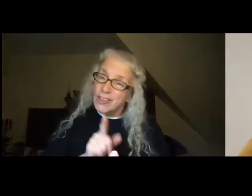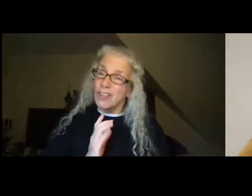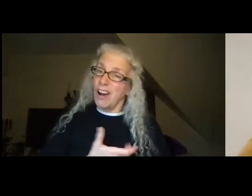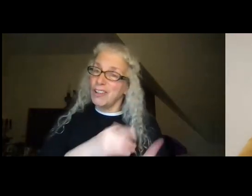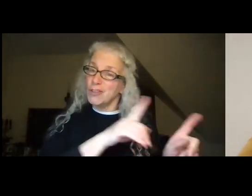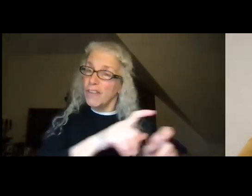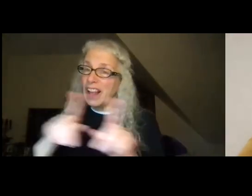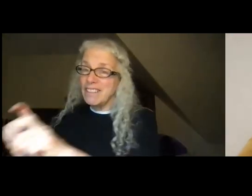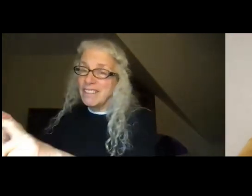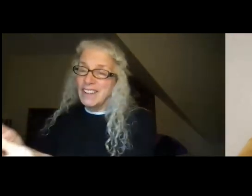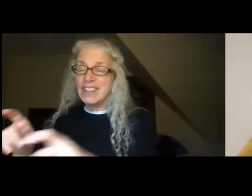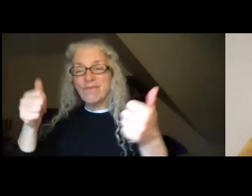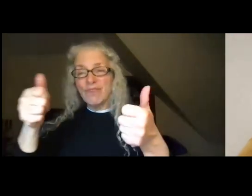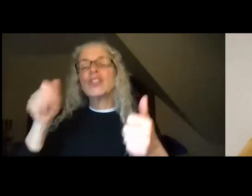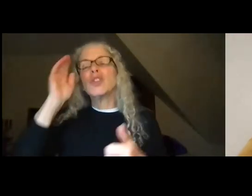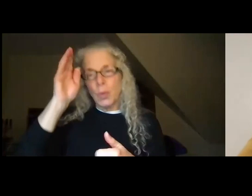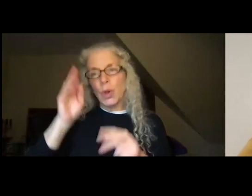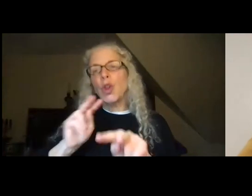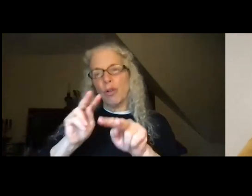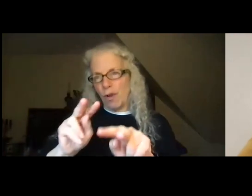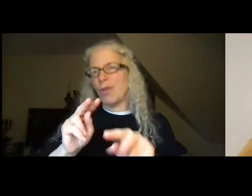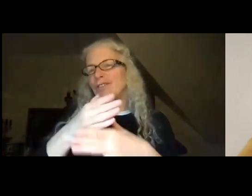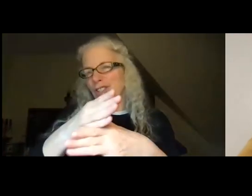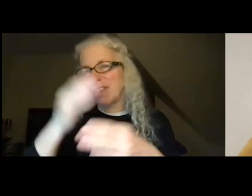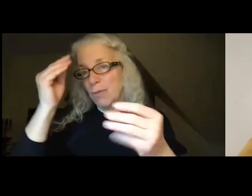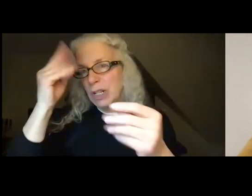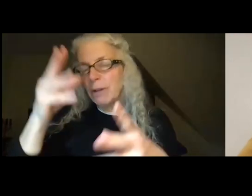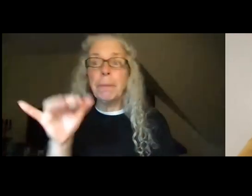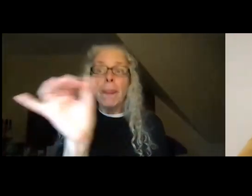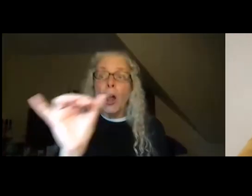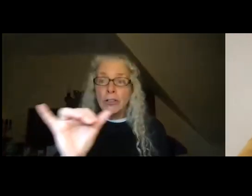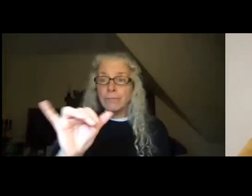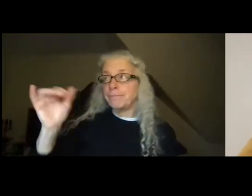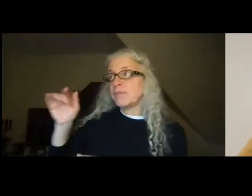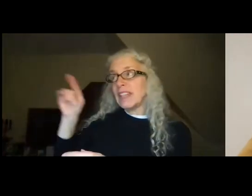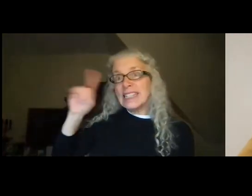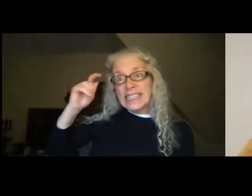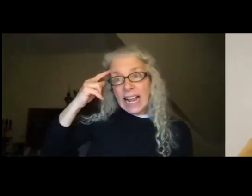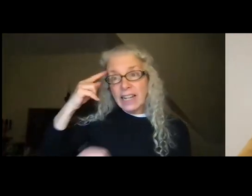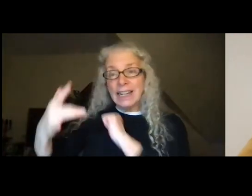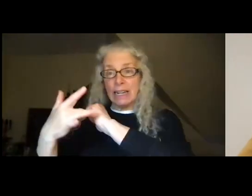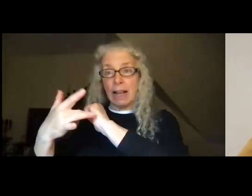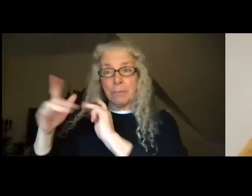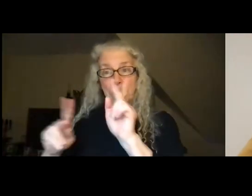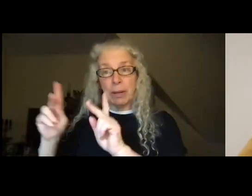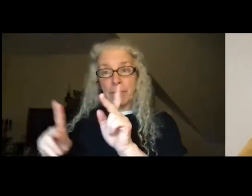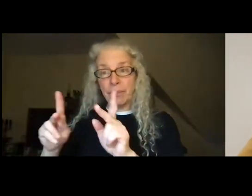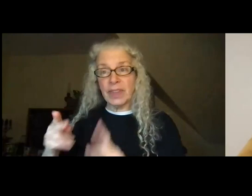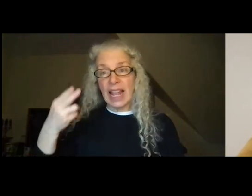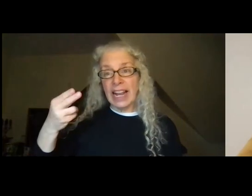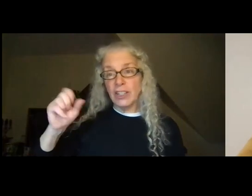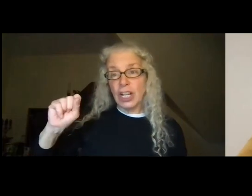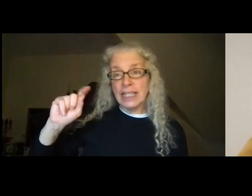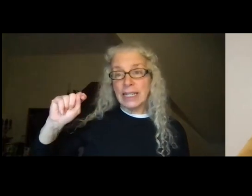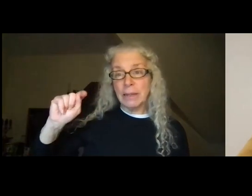information. I also heard from the state technology folks, and our HSTP